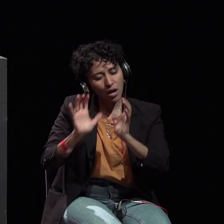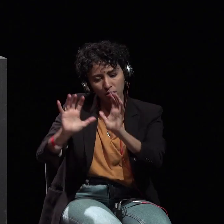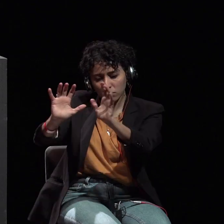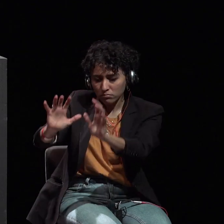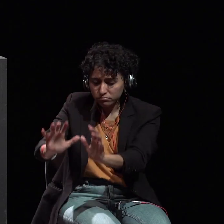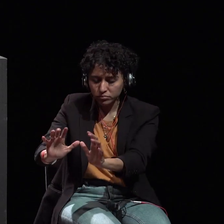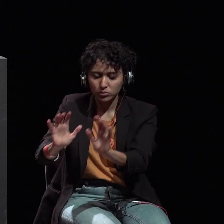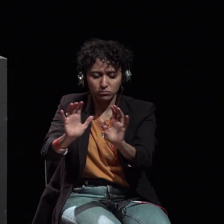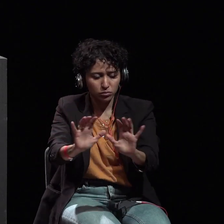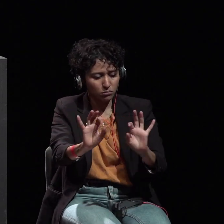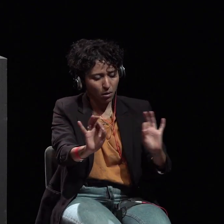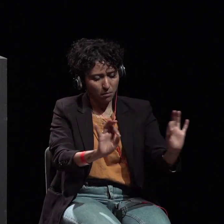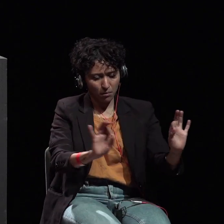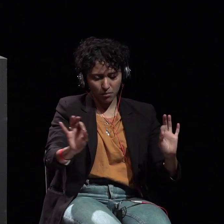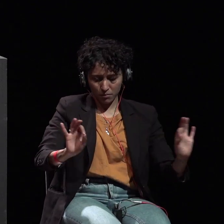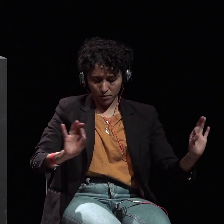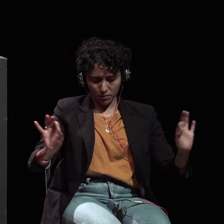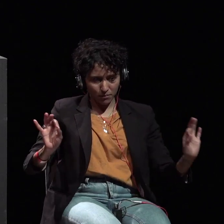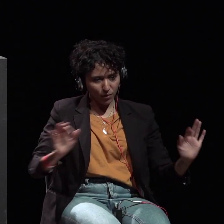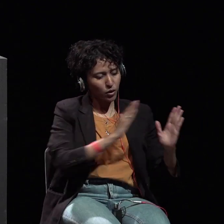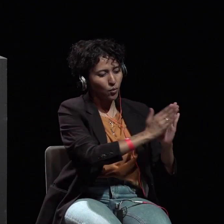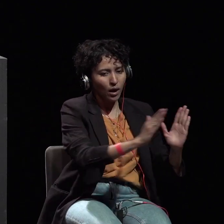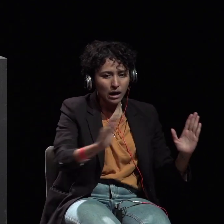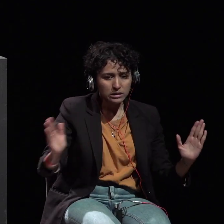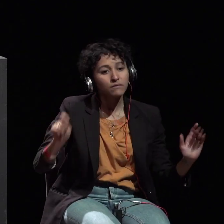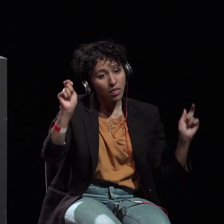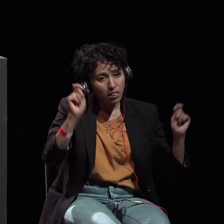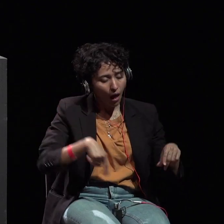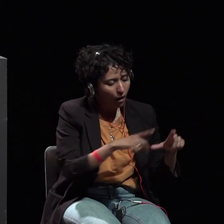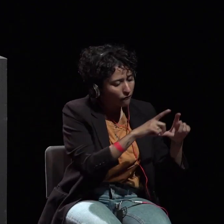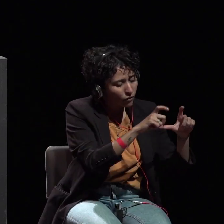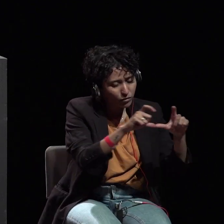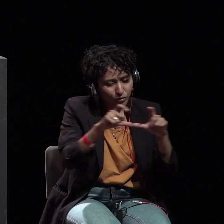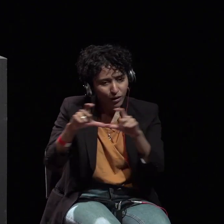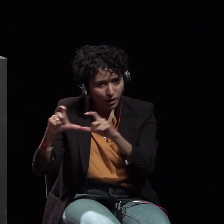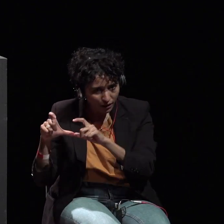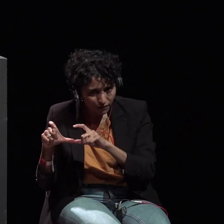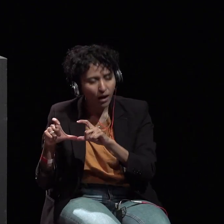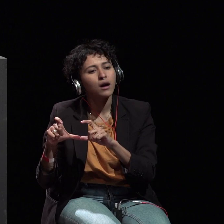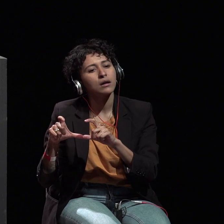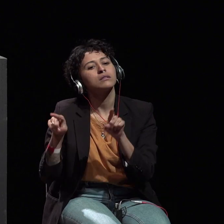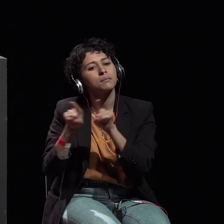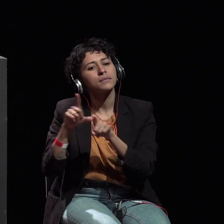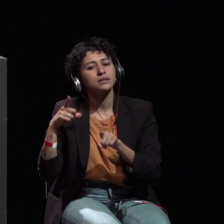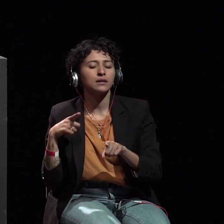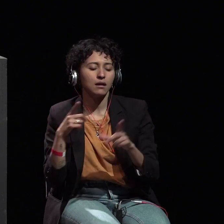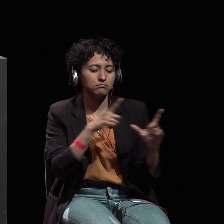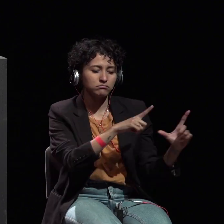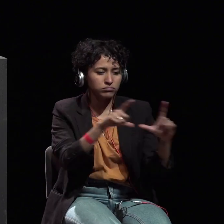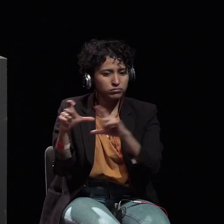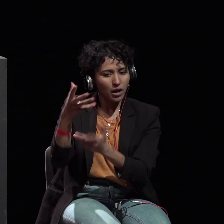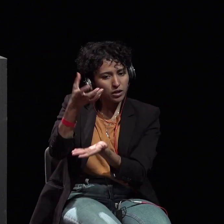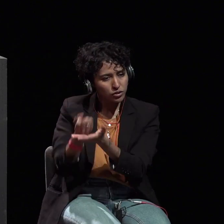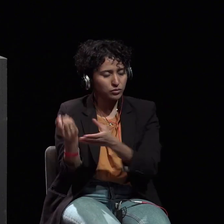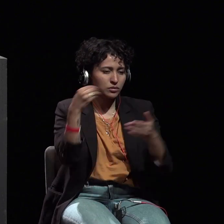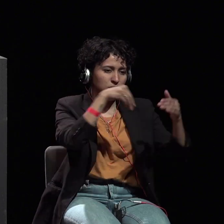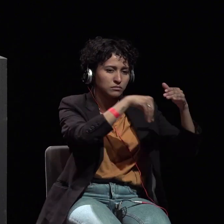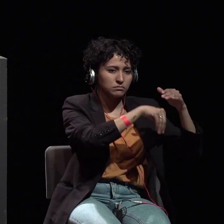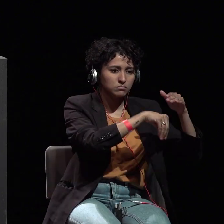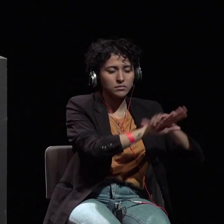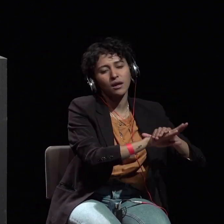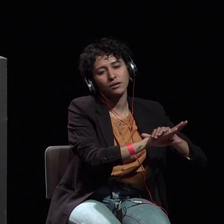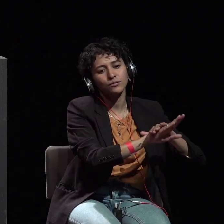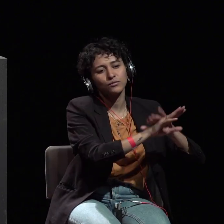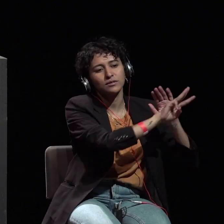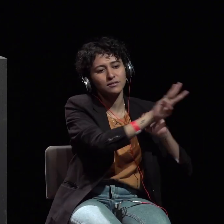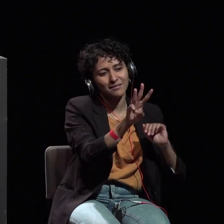available online. We also felt we needed this mode of display as a contrast to the second gallery of the exhibition that focused explicitly